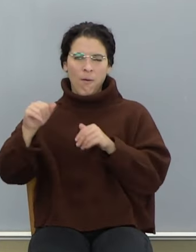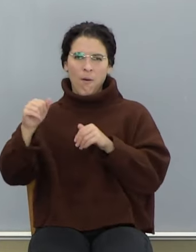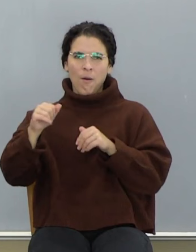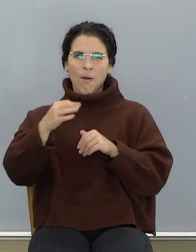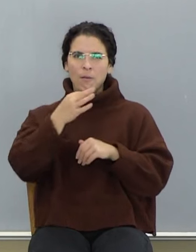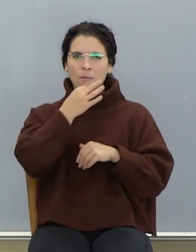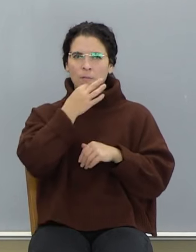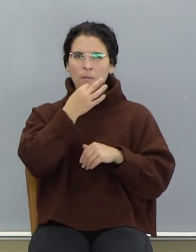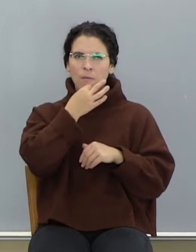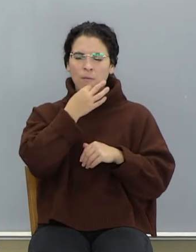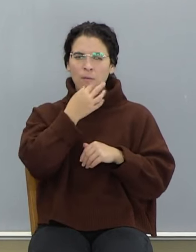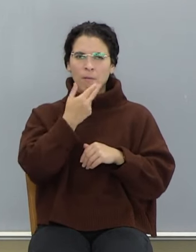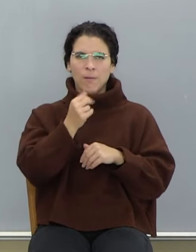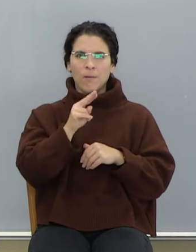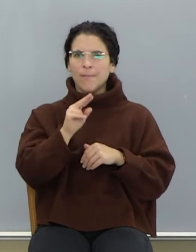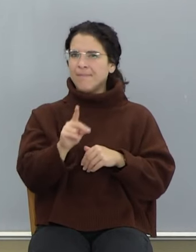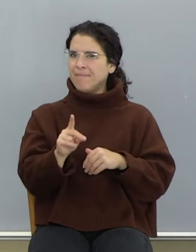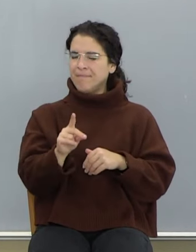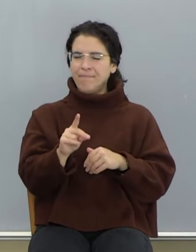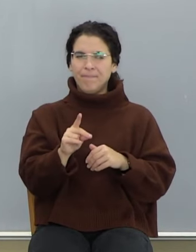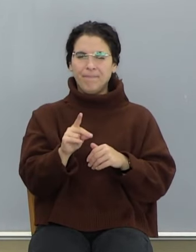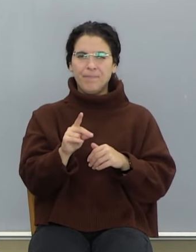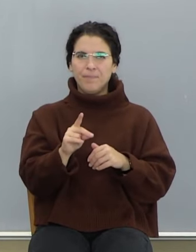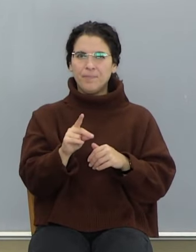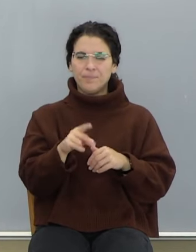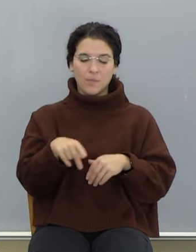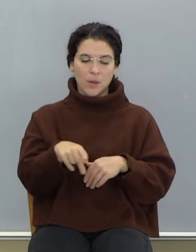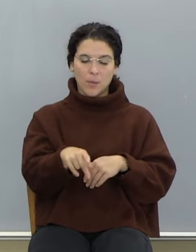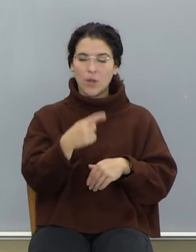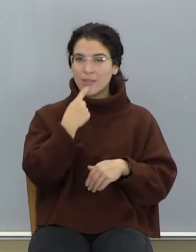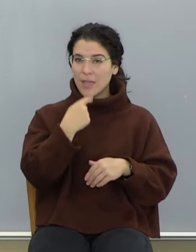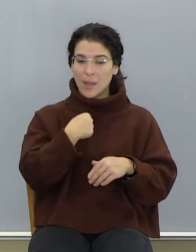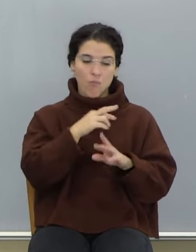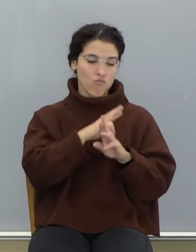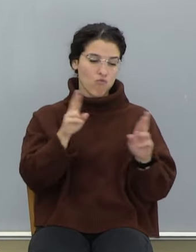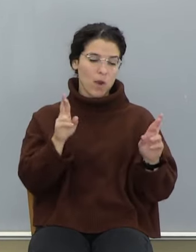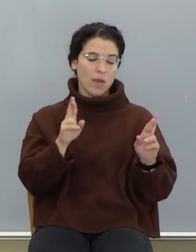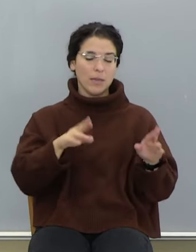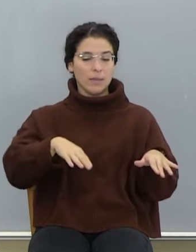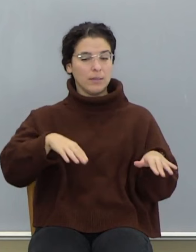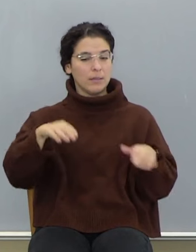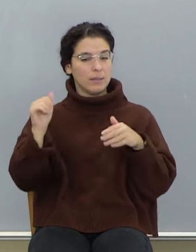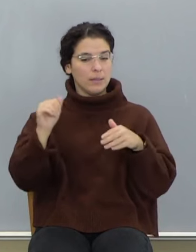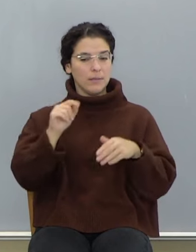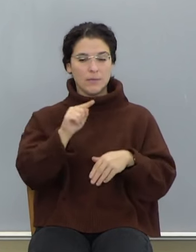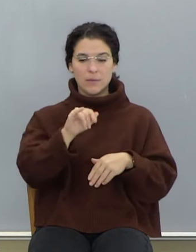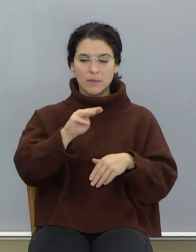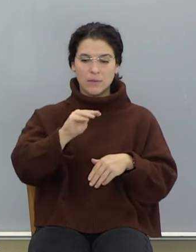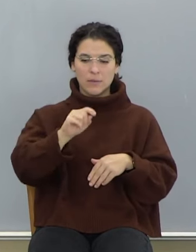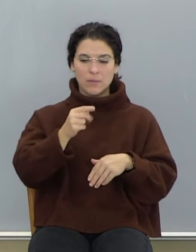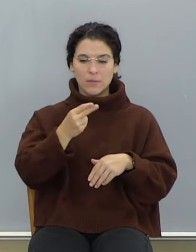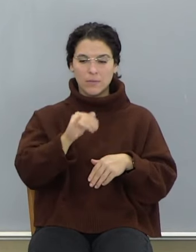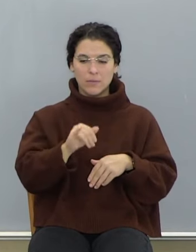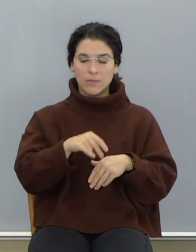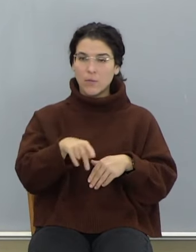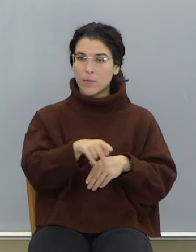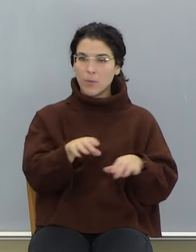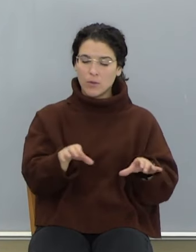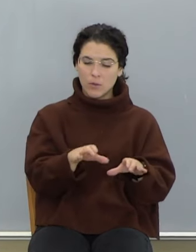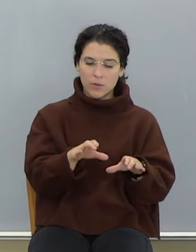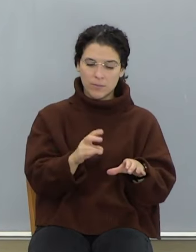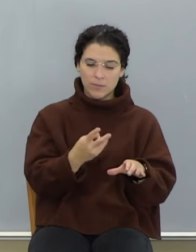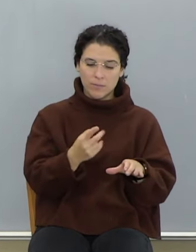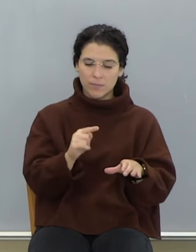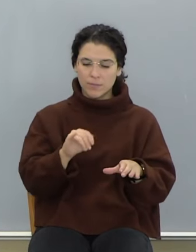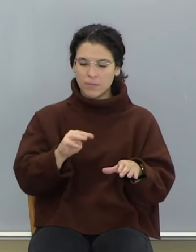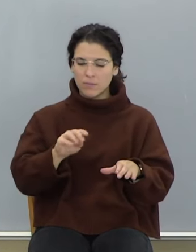what? It's at hand. Paul is saying, I'm ready to go, Timothy. And you know what Paul does in 2 Timothy?